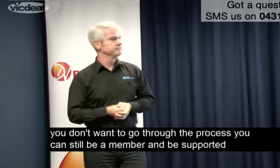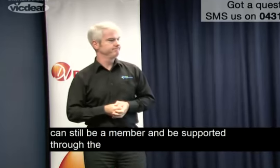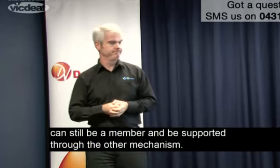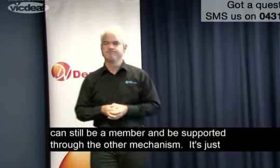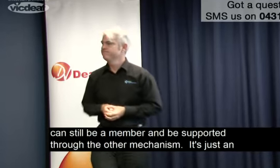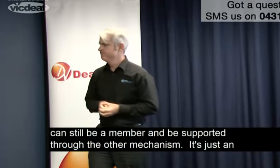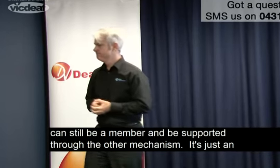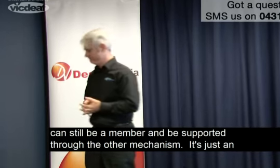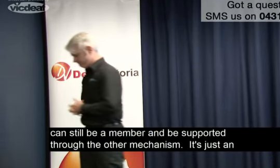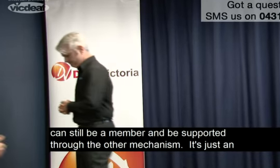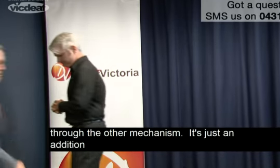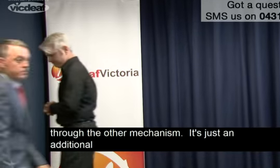choice.